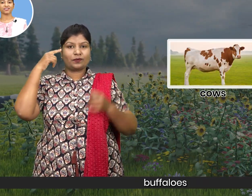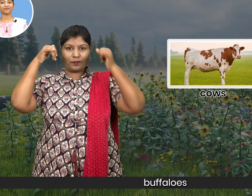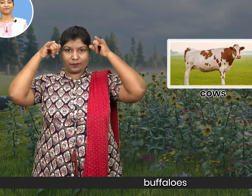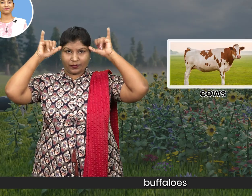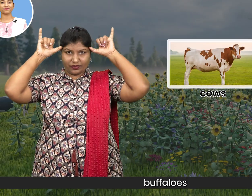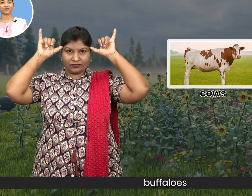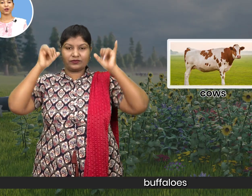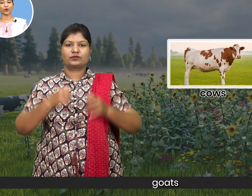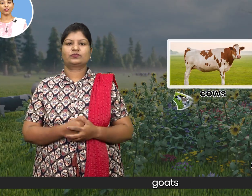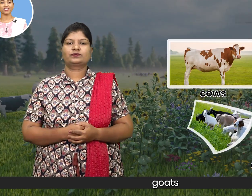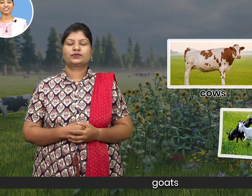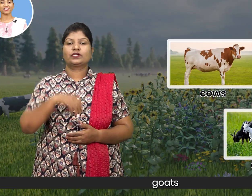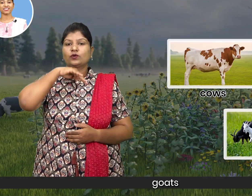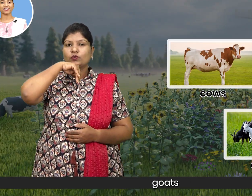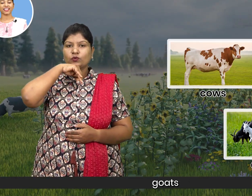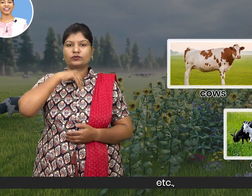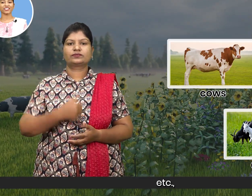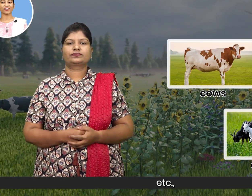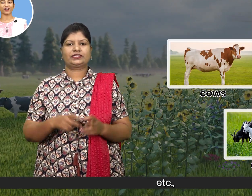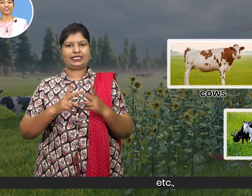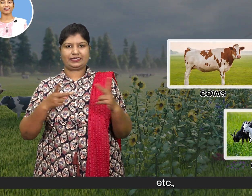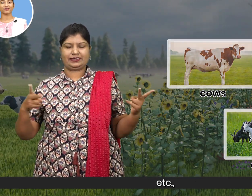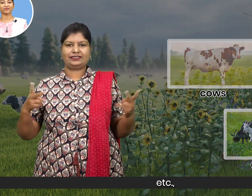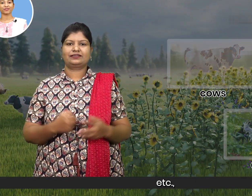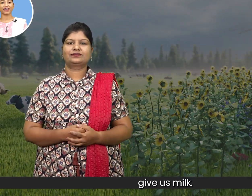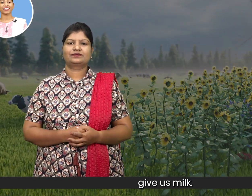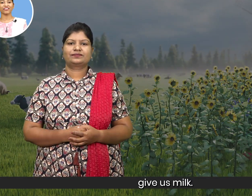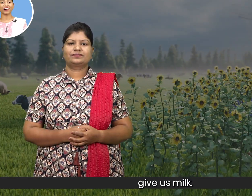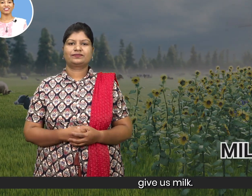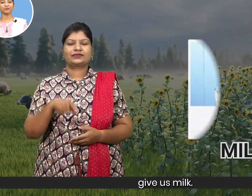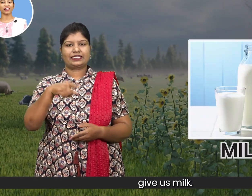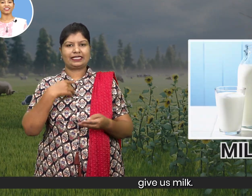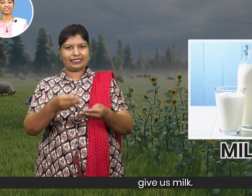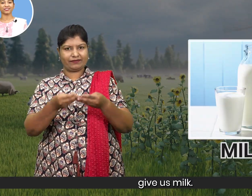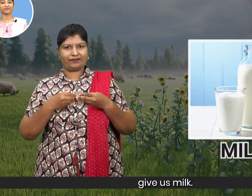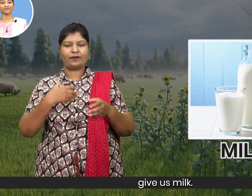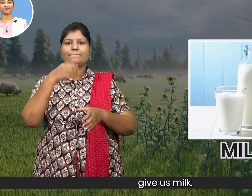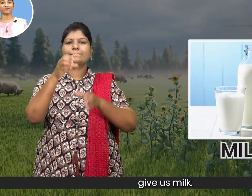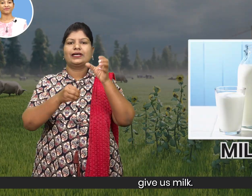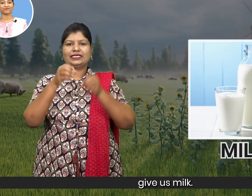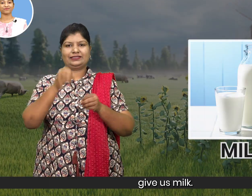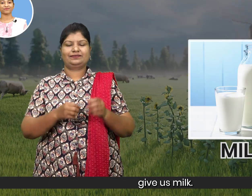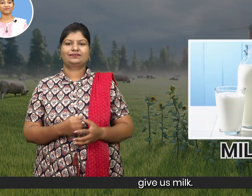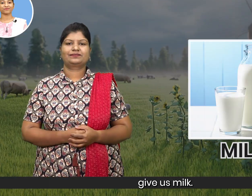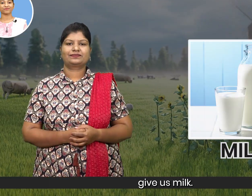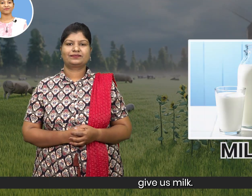buffaloes, goats, etc. give us milk.